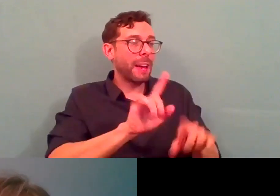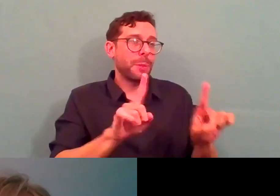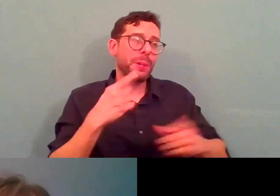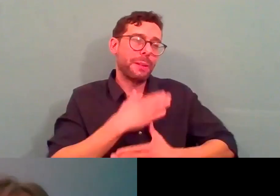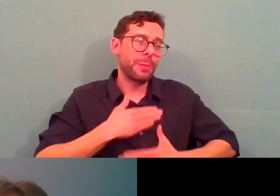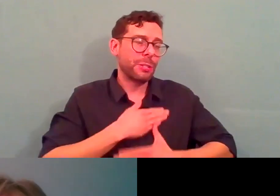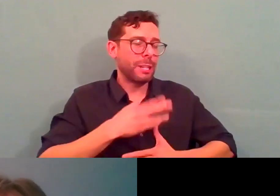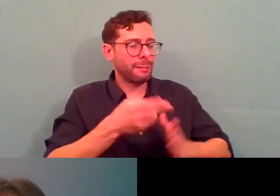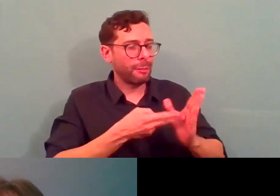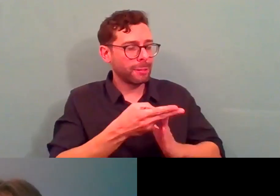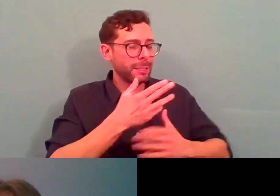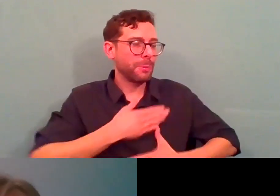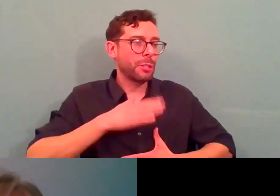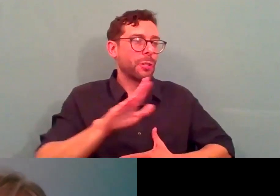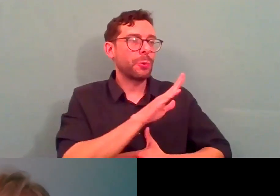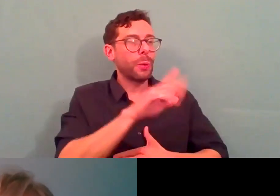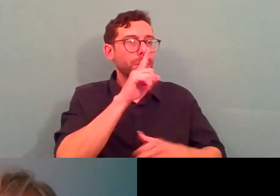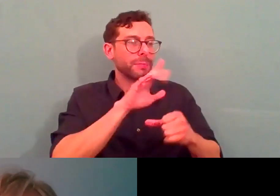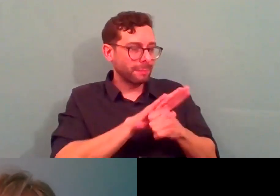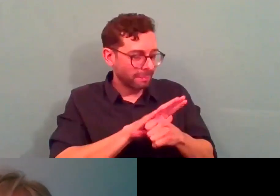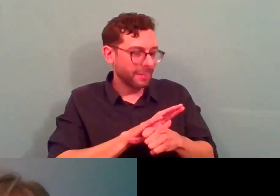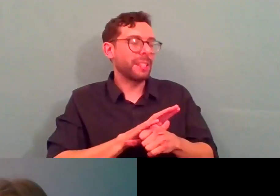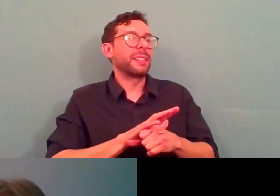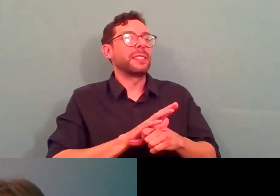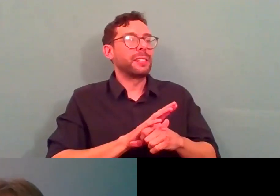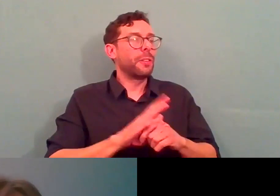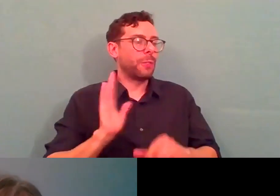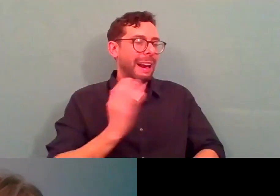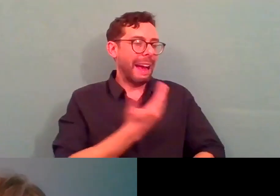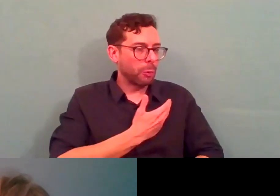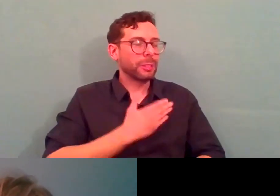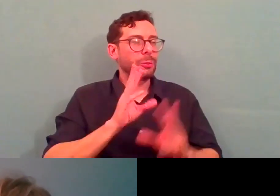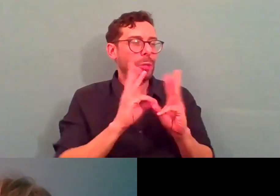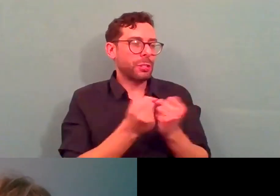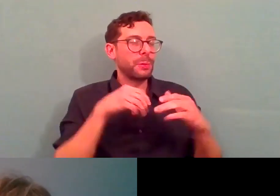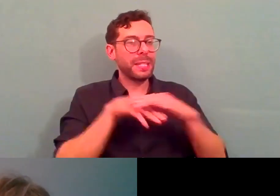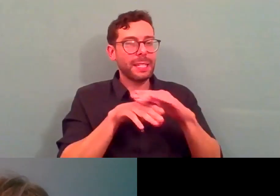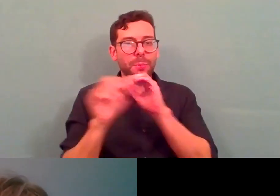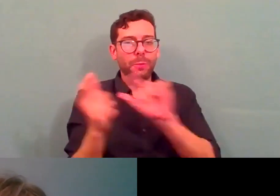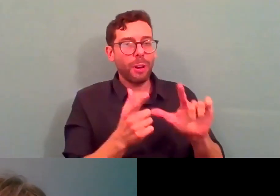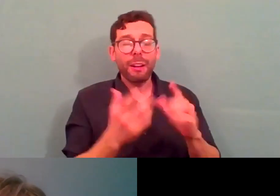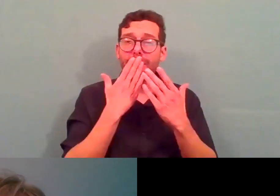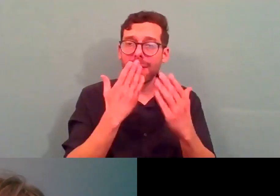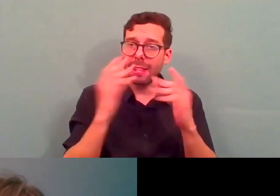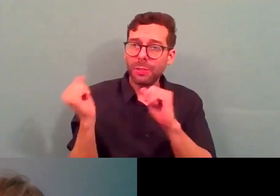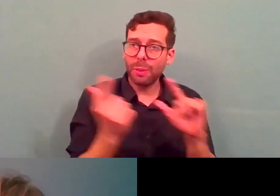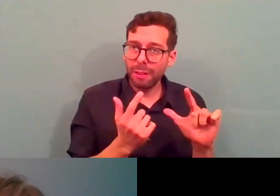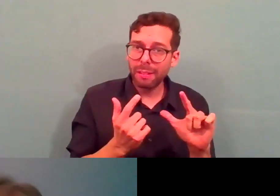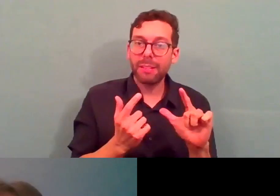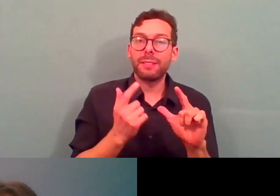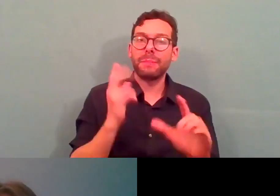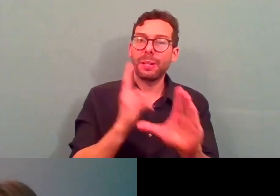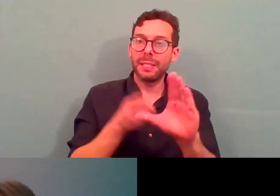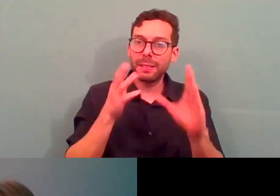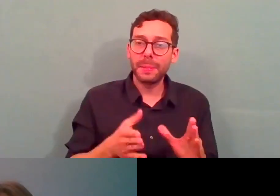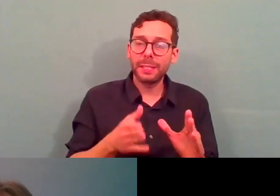our continuation of the series accessible to everybody. So thank you very much. Thank you, attendees, for hanging in there,